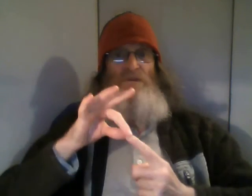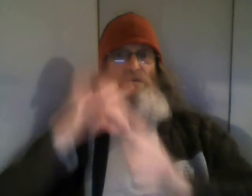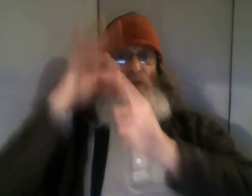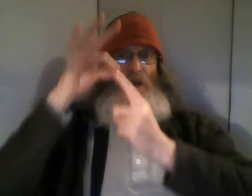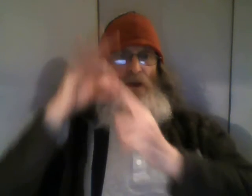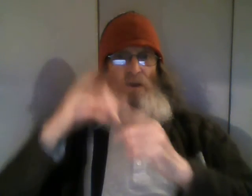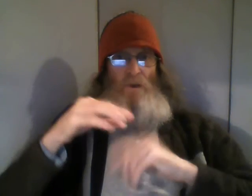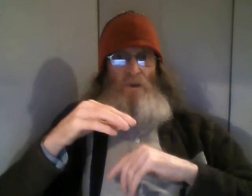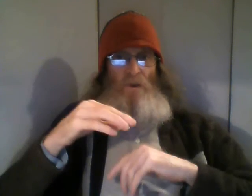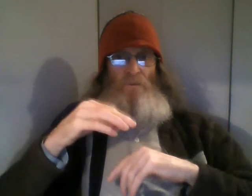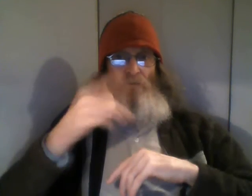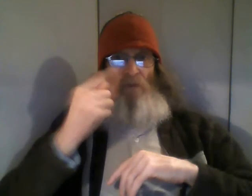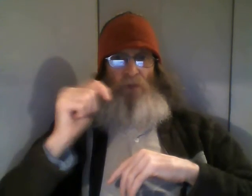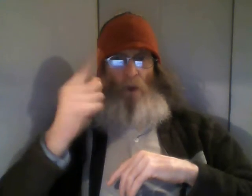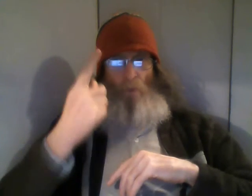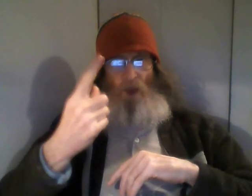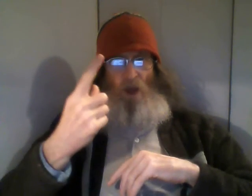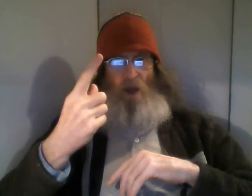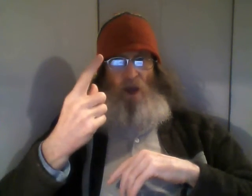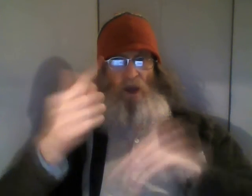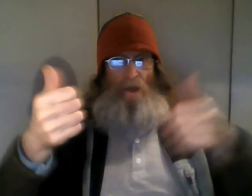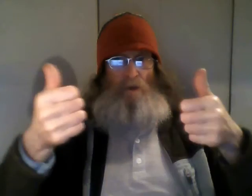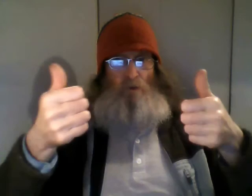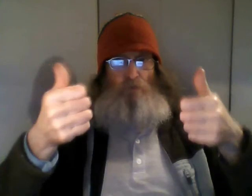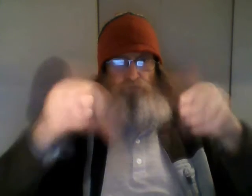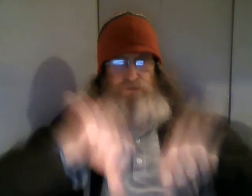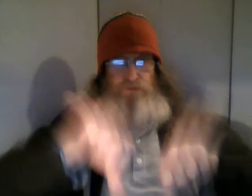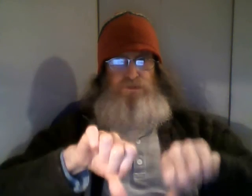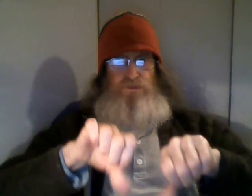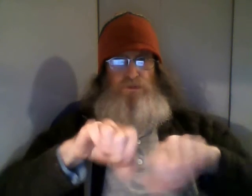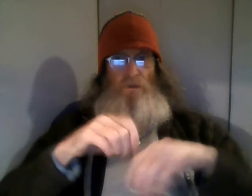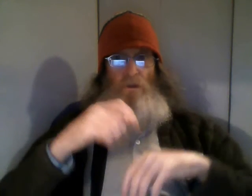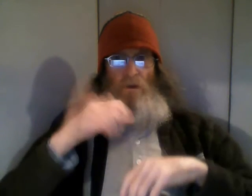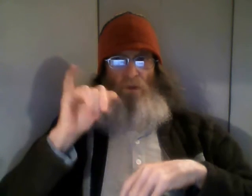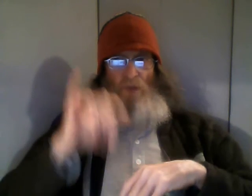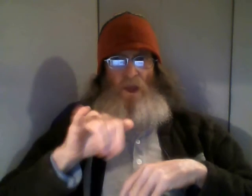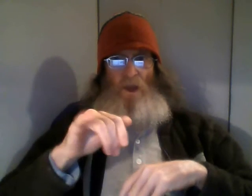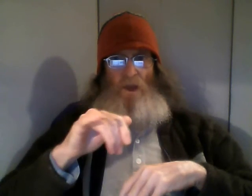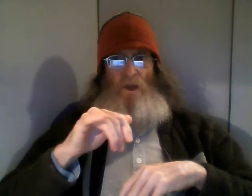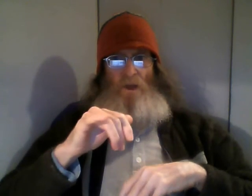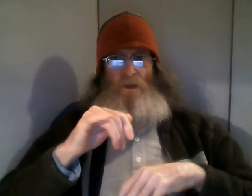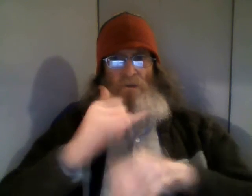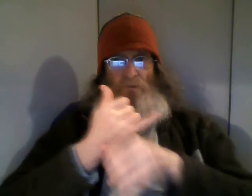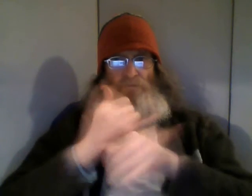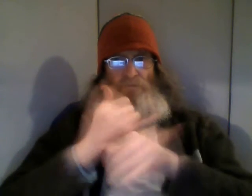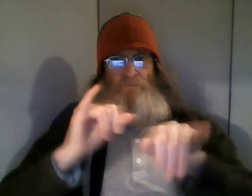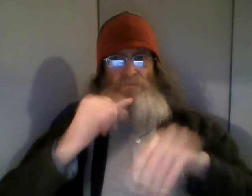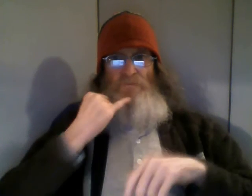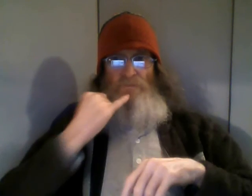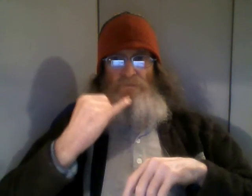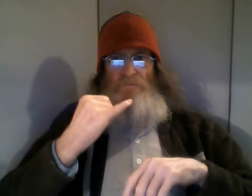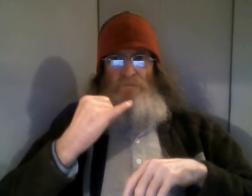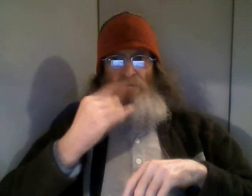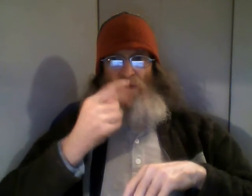You know, there's no logical reason why one person escapes the grip of addiction and another gets taken. I made a